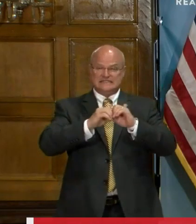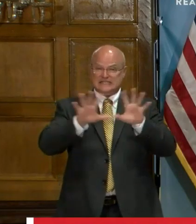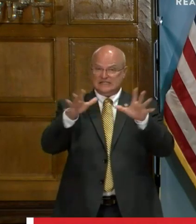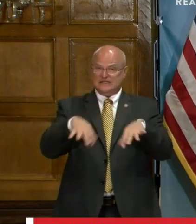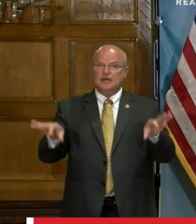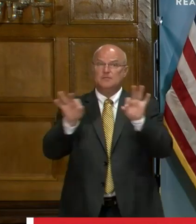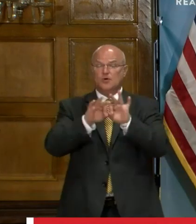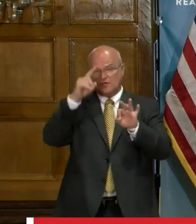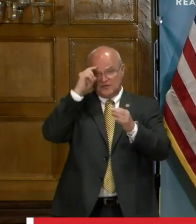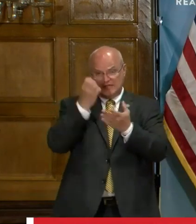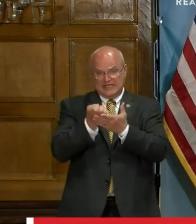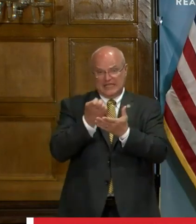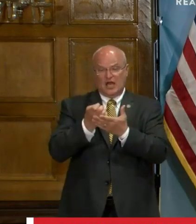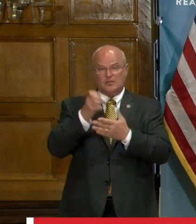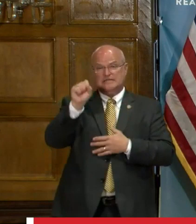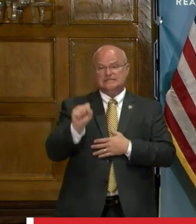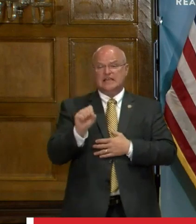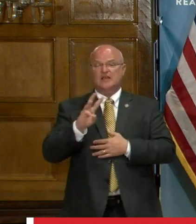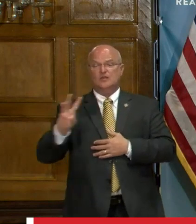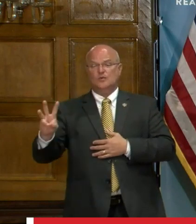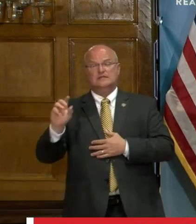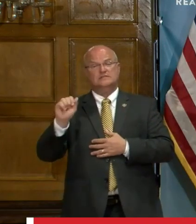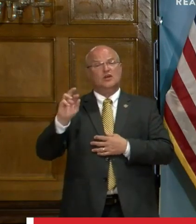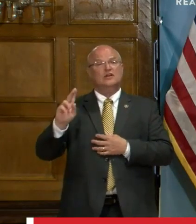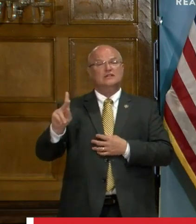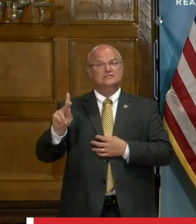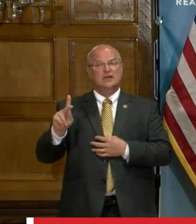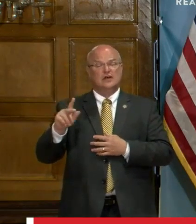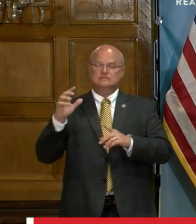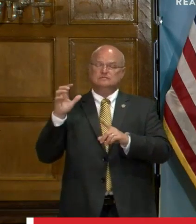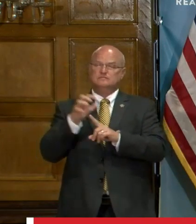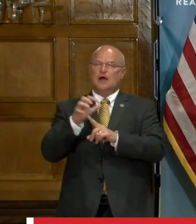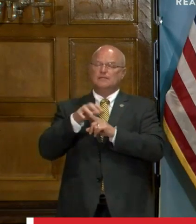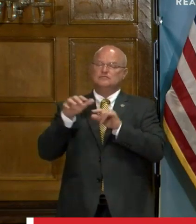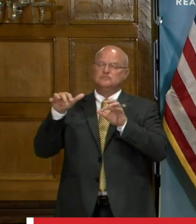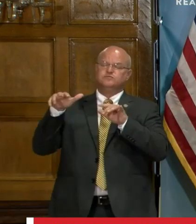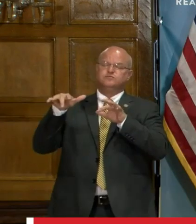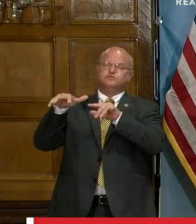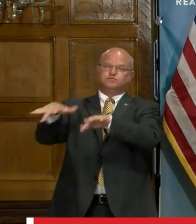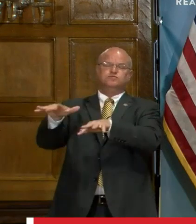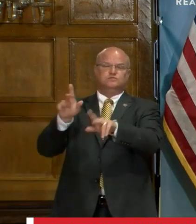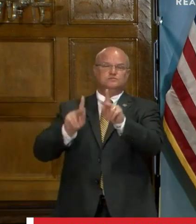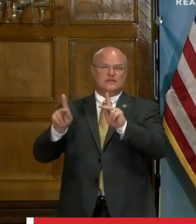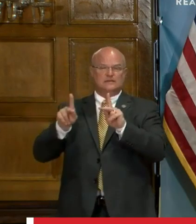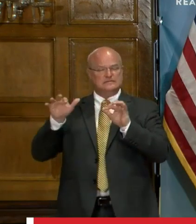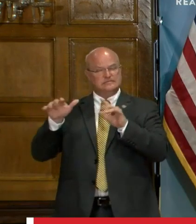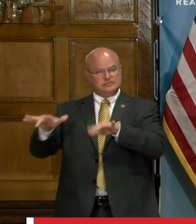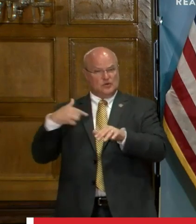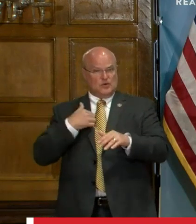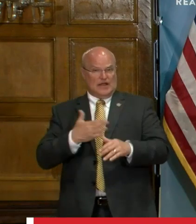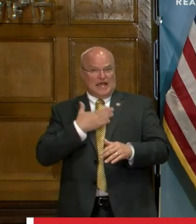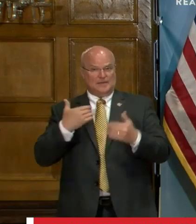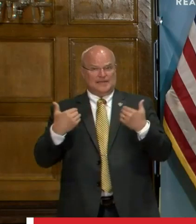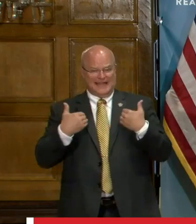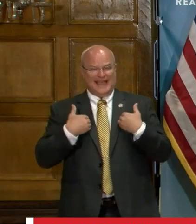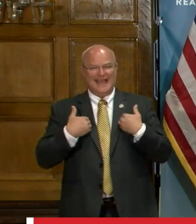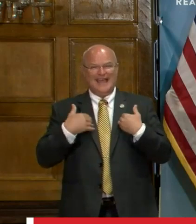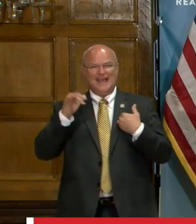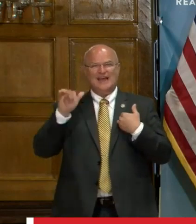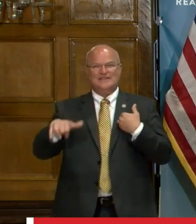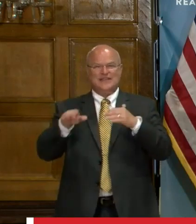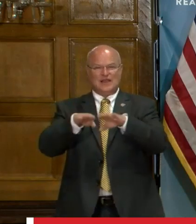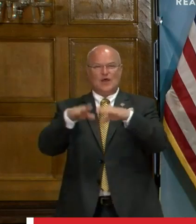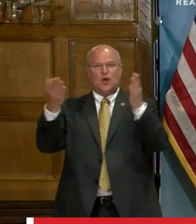clearly important to the economy of Southwest Arkansas. It's a popular destination, and we are delighted to have